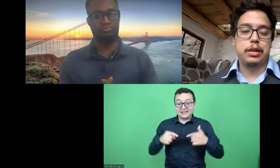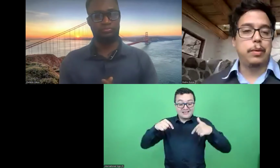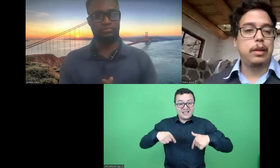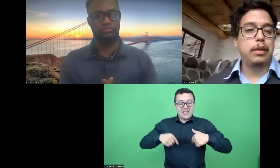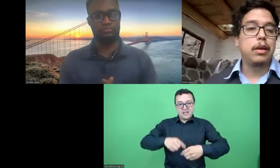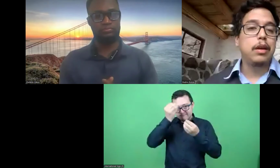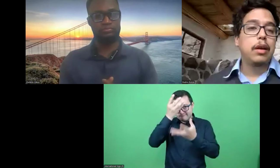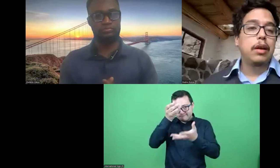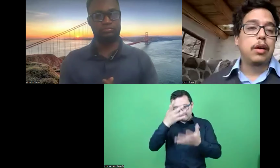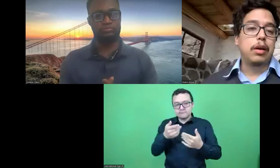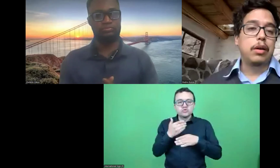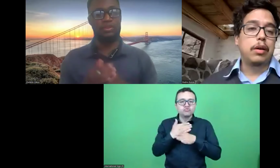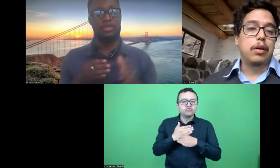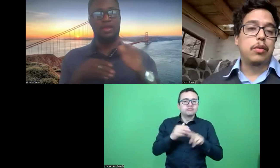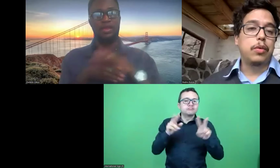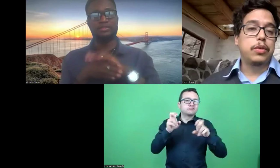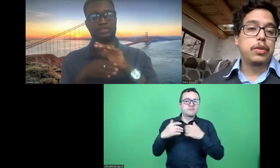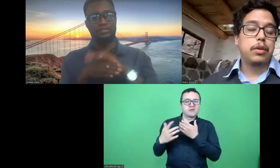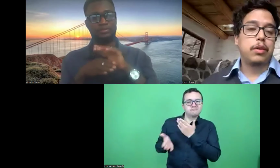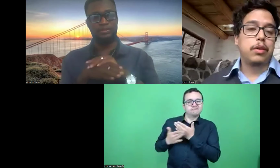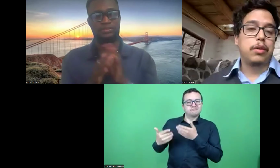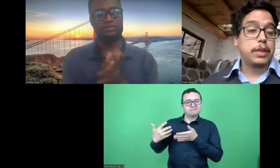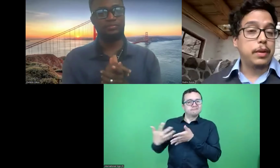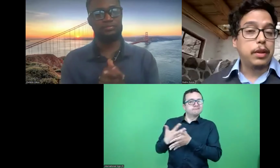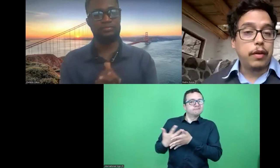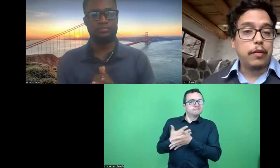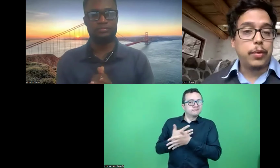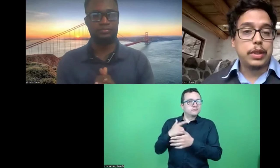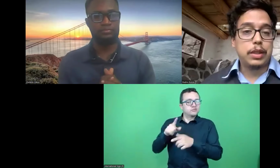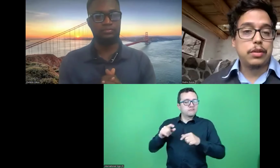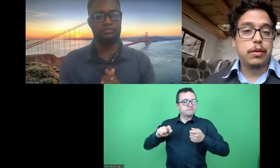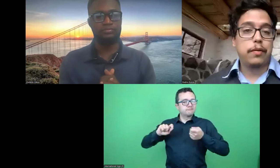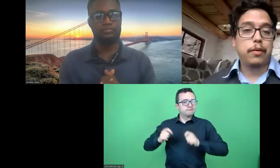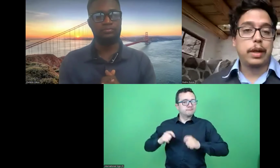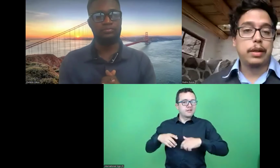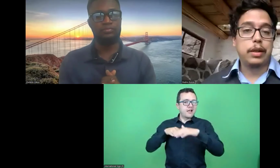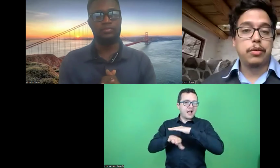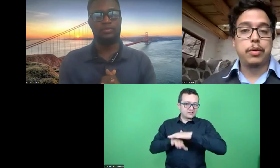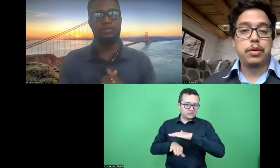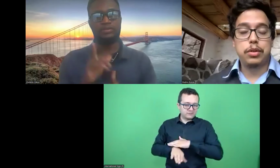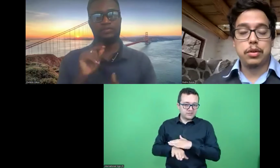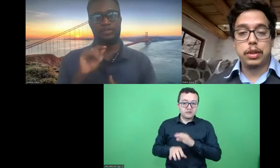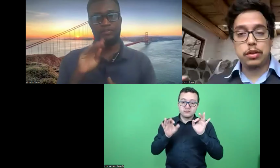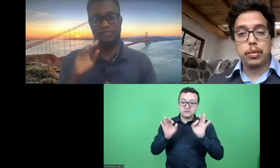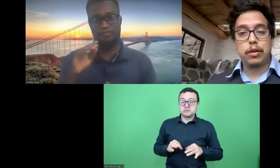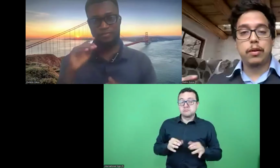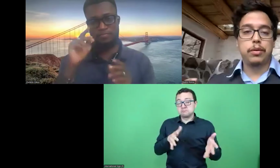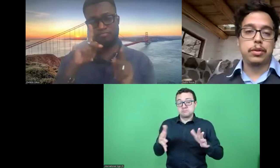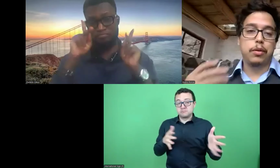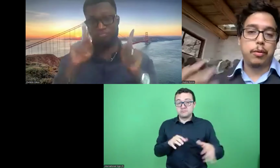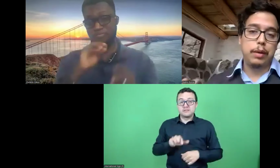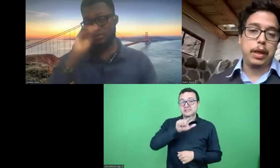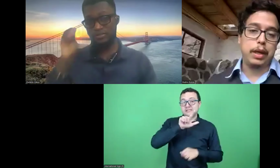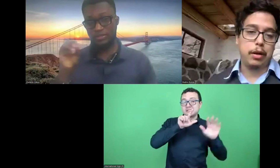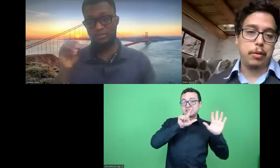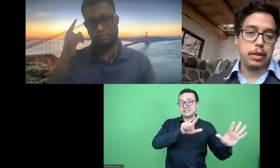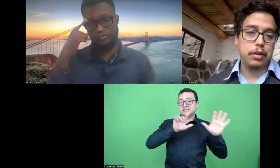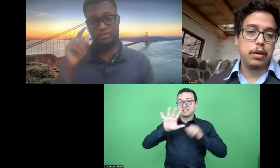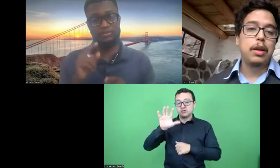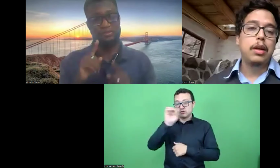and accessibility, almost 75% of grantee contributions on this topic focus on 3